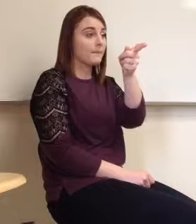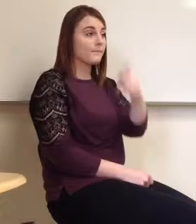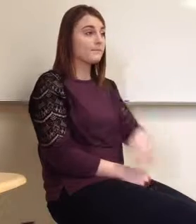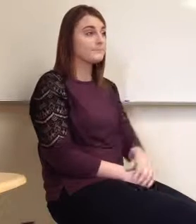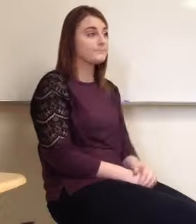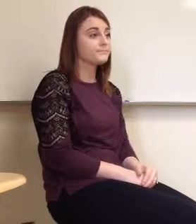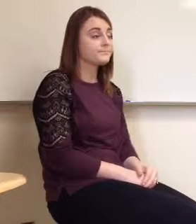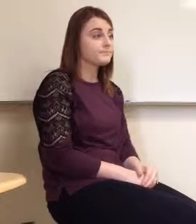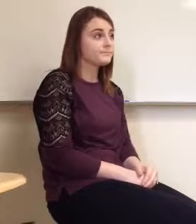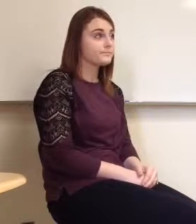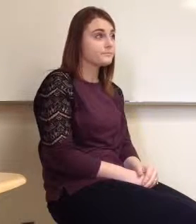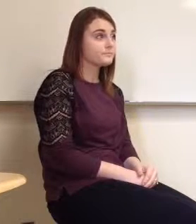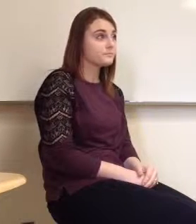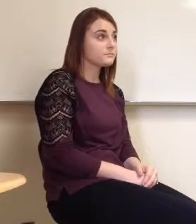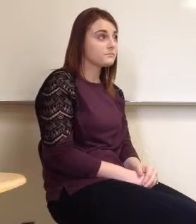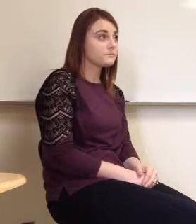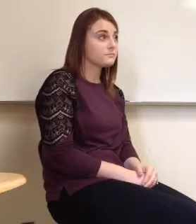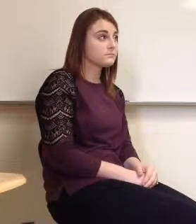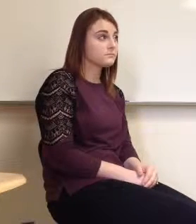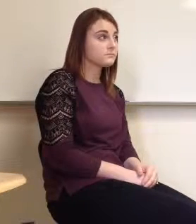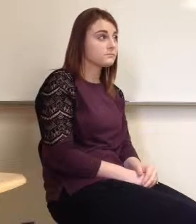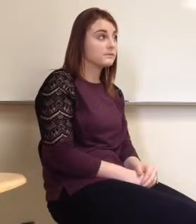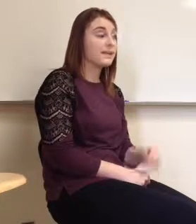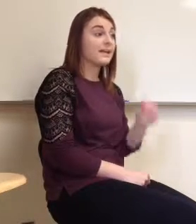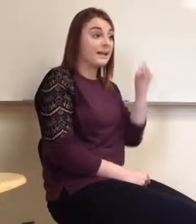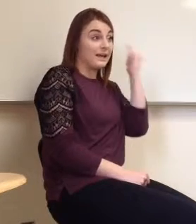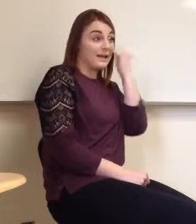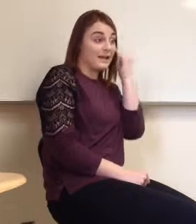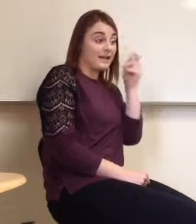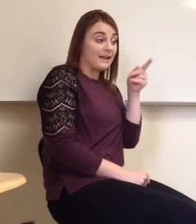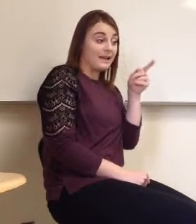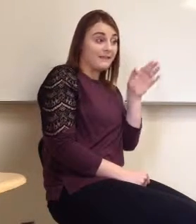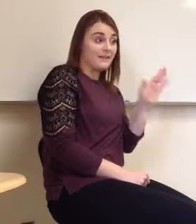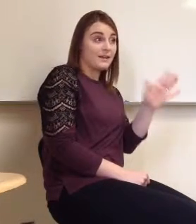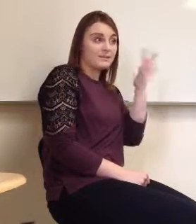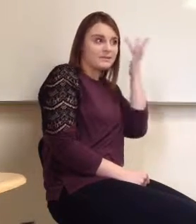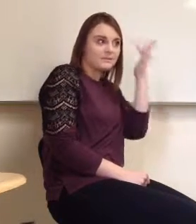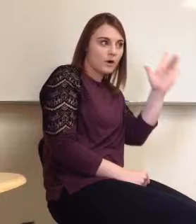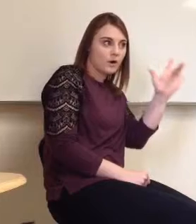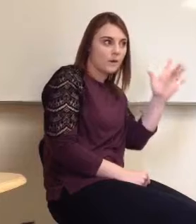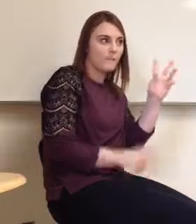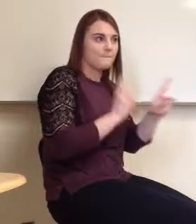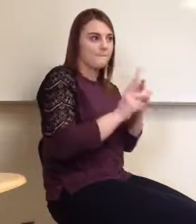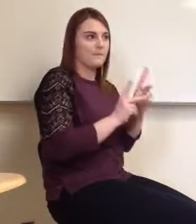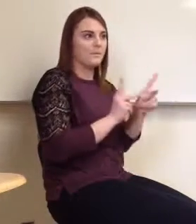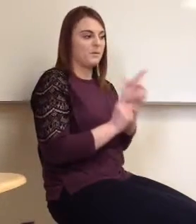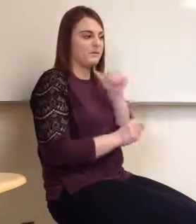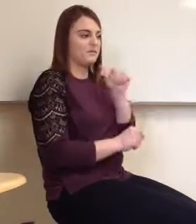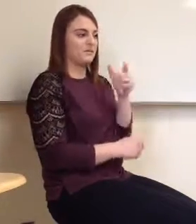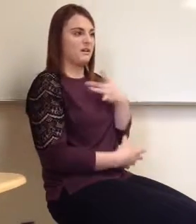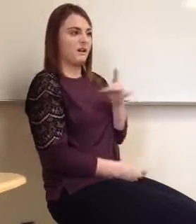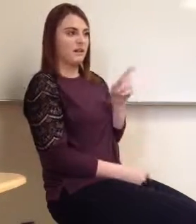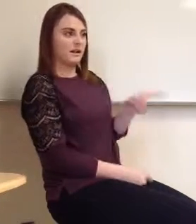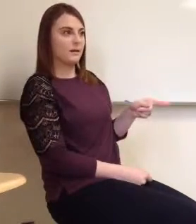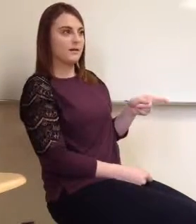him. If he's smart, people don't like him. He's different. He's odd. Like sharp.